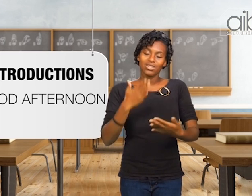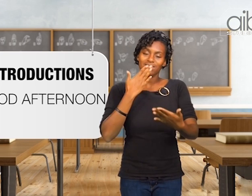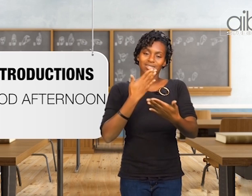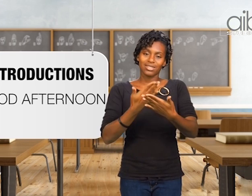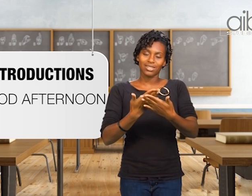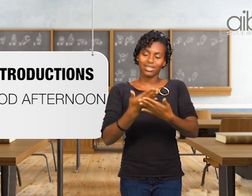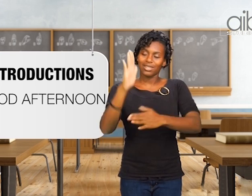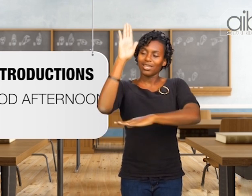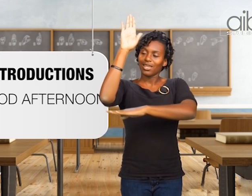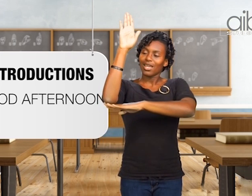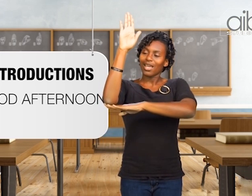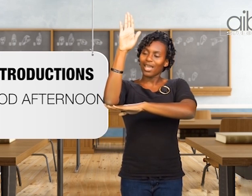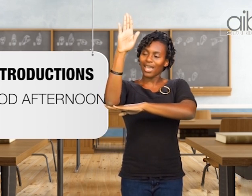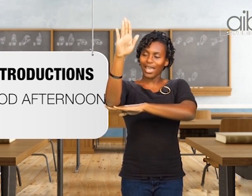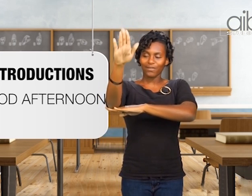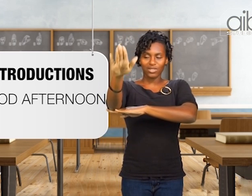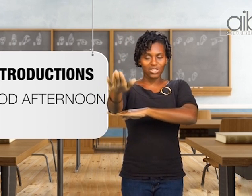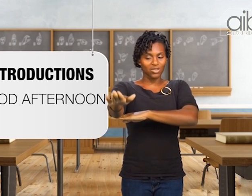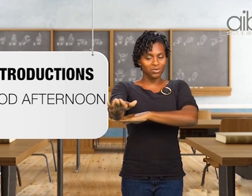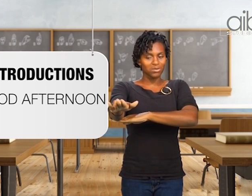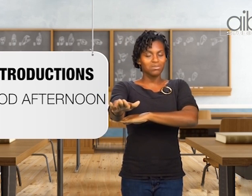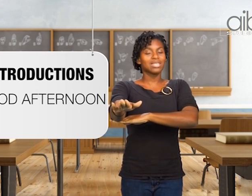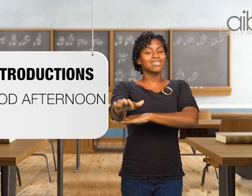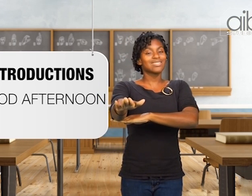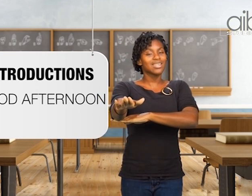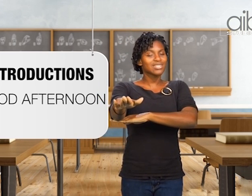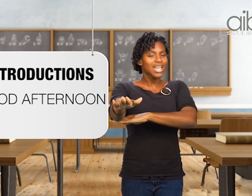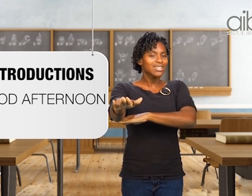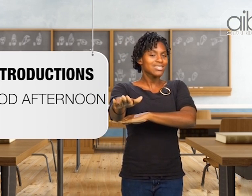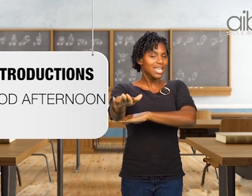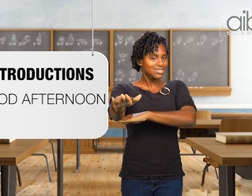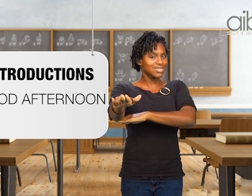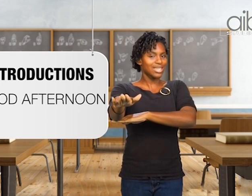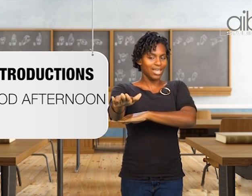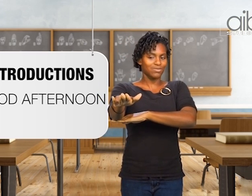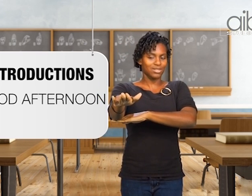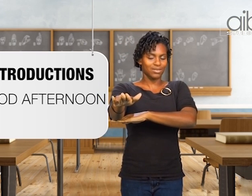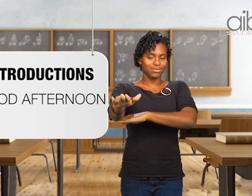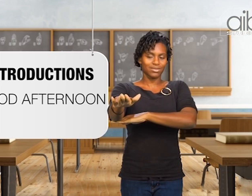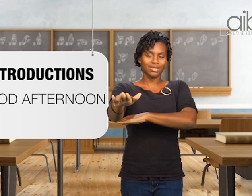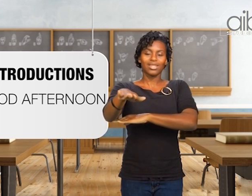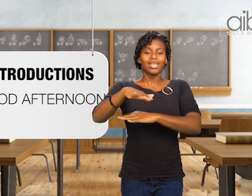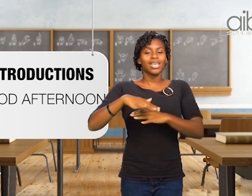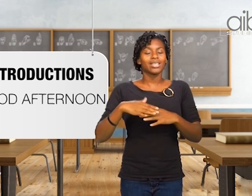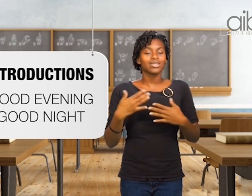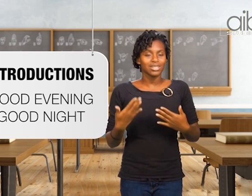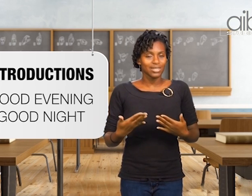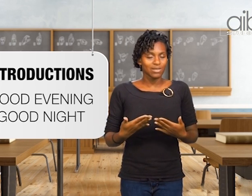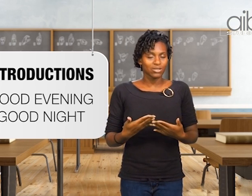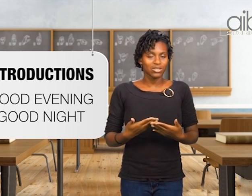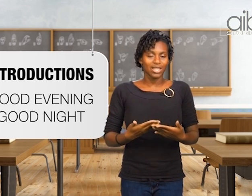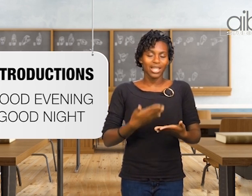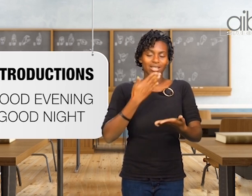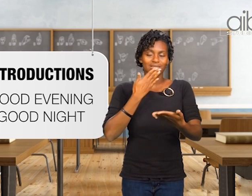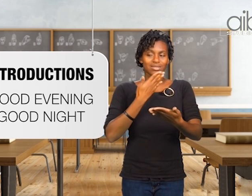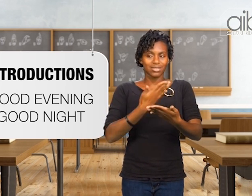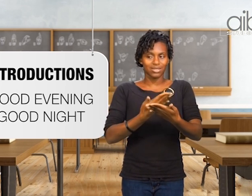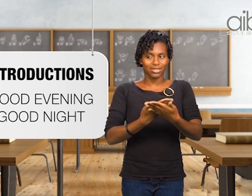is good afternoon because the sun kind of sets in the afternoon. And good evening or good night is